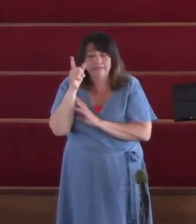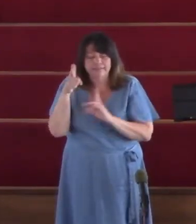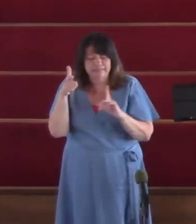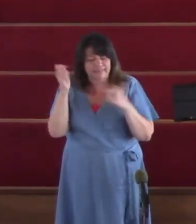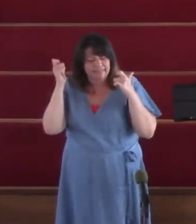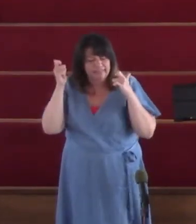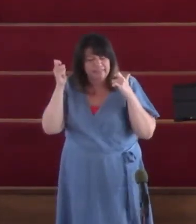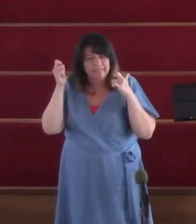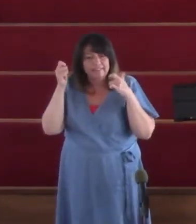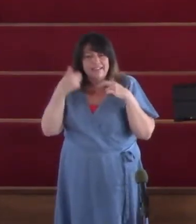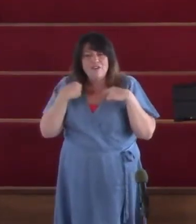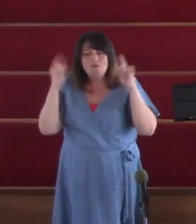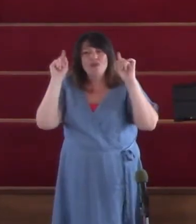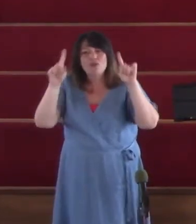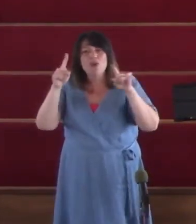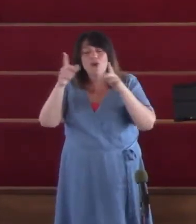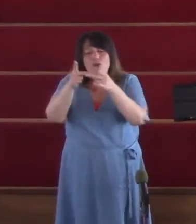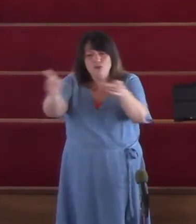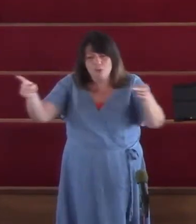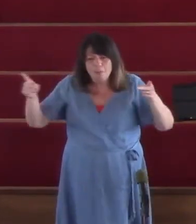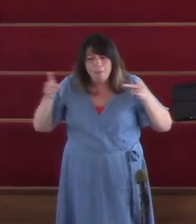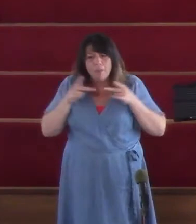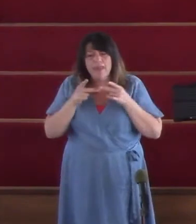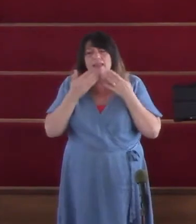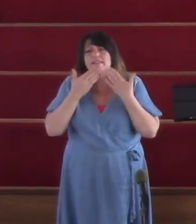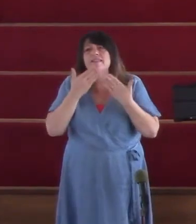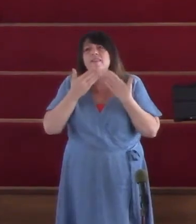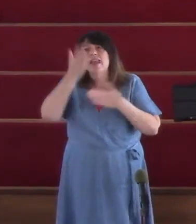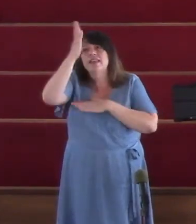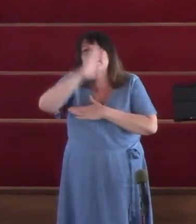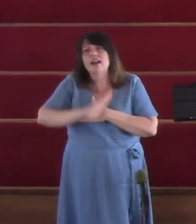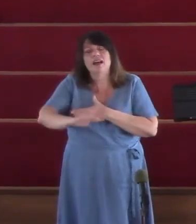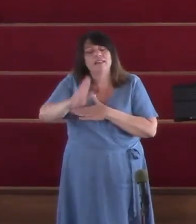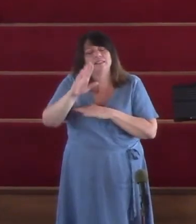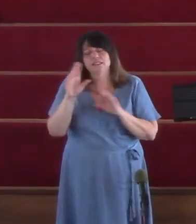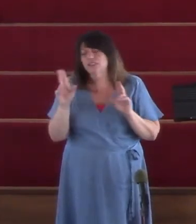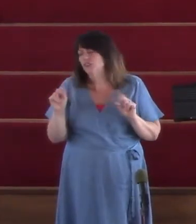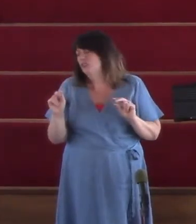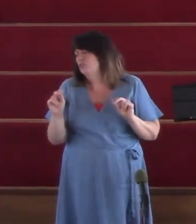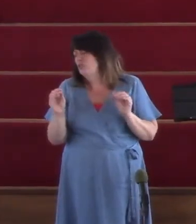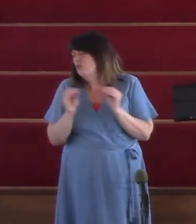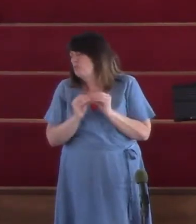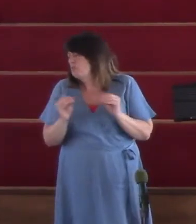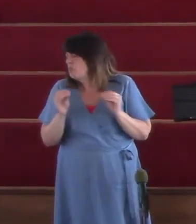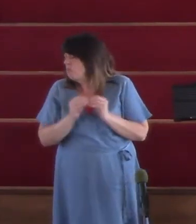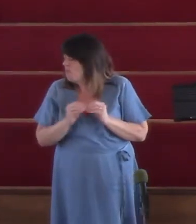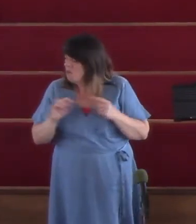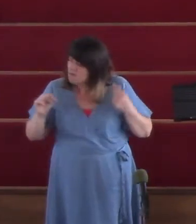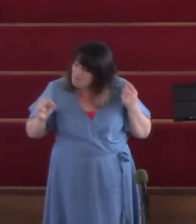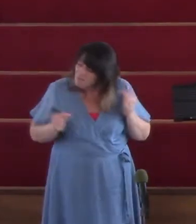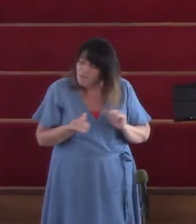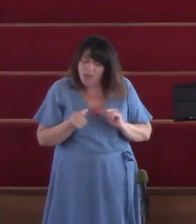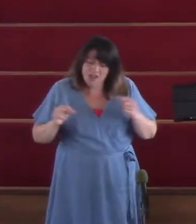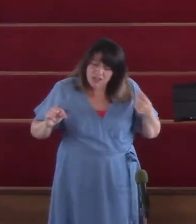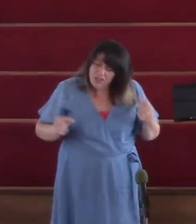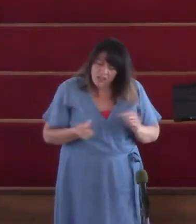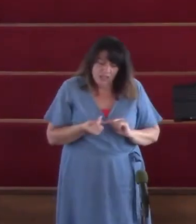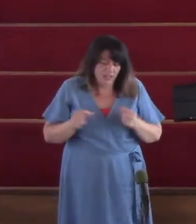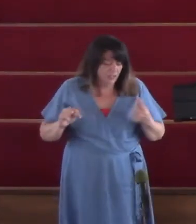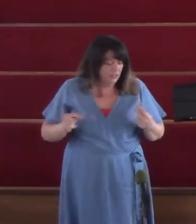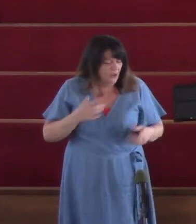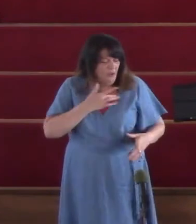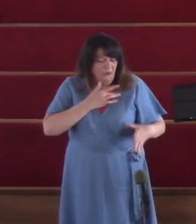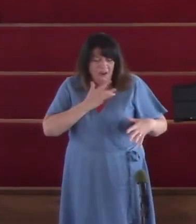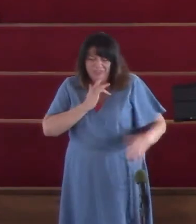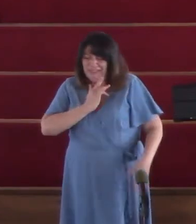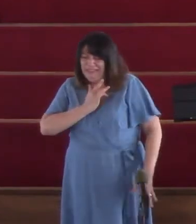my friend, we'll go to a place, thank God, where there'll be no more suffering, there'll be no more heartache,